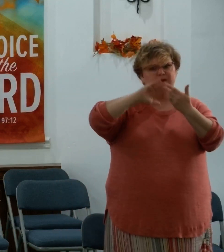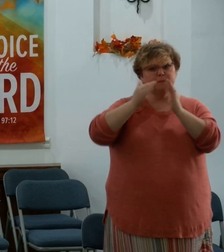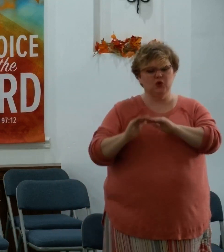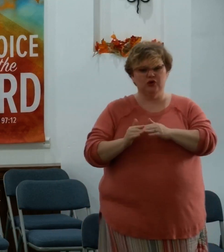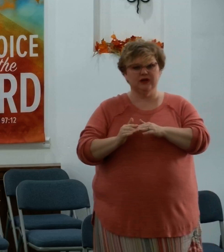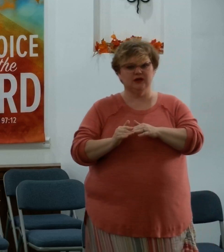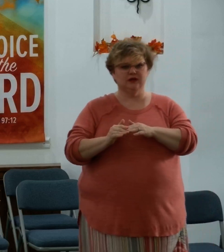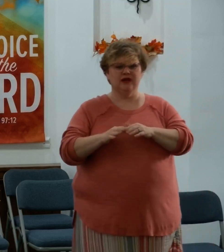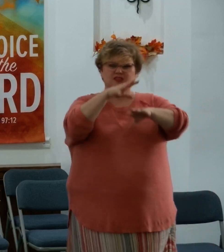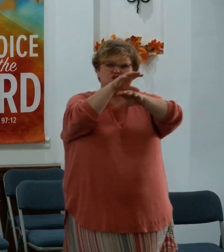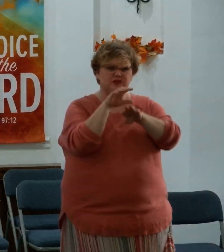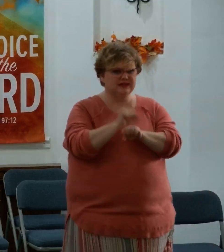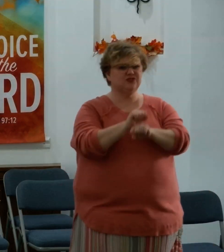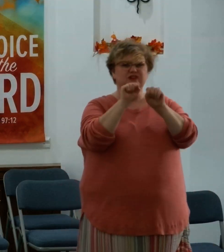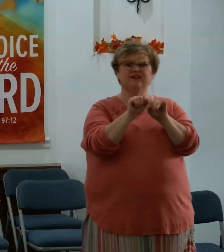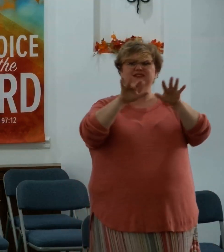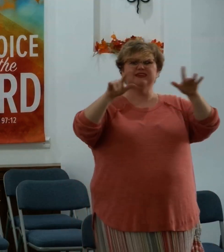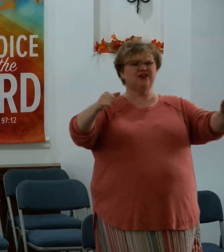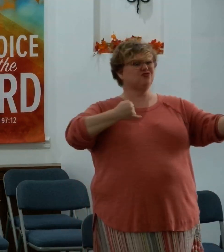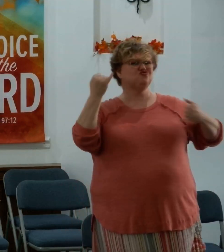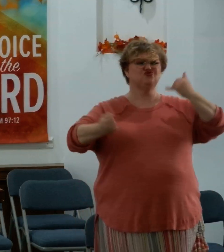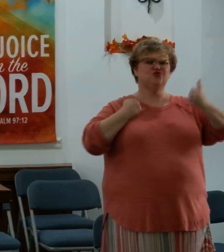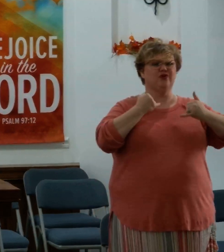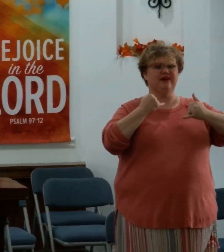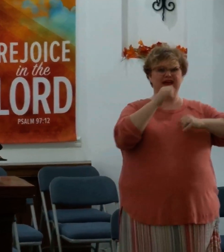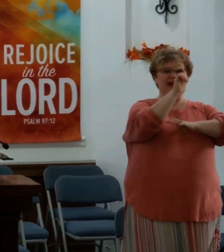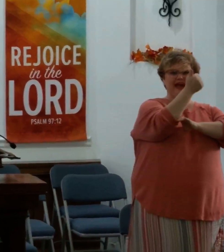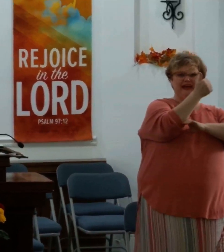of scattering joy since 1868.